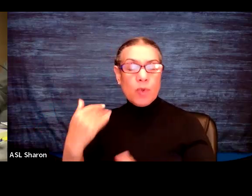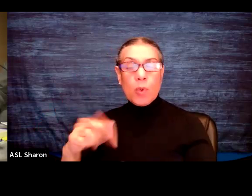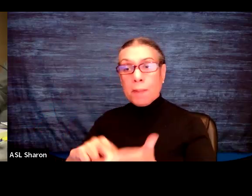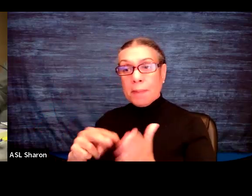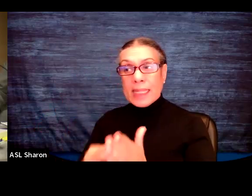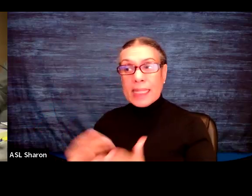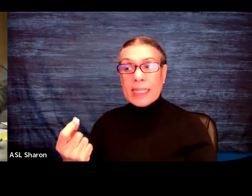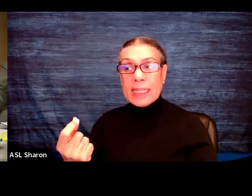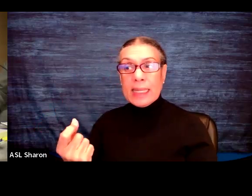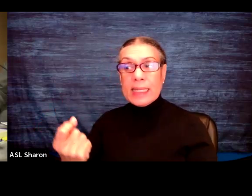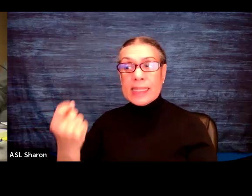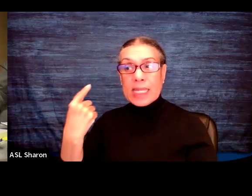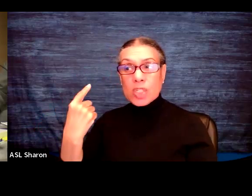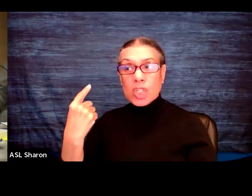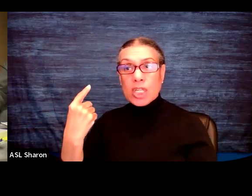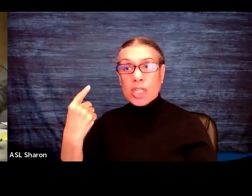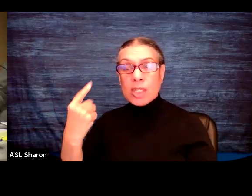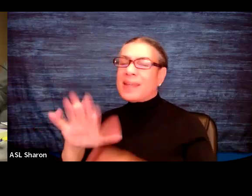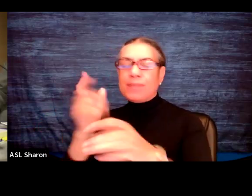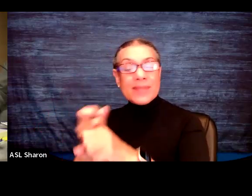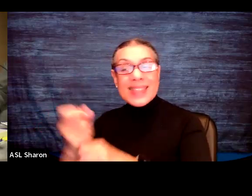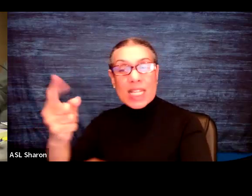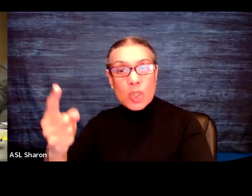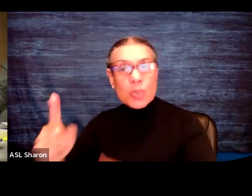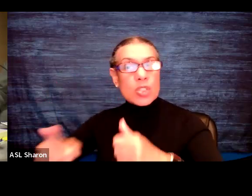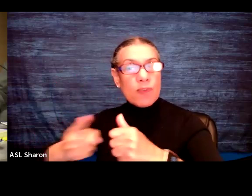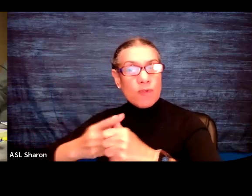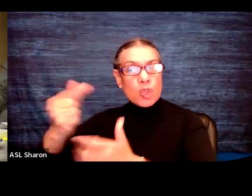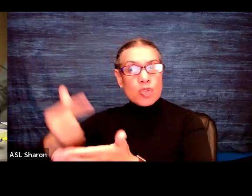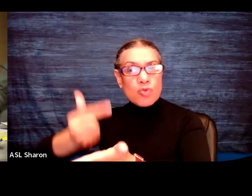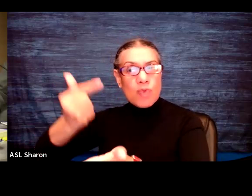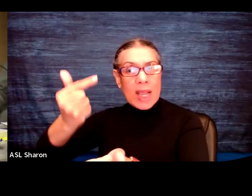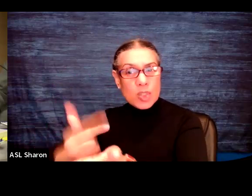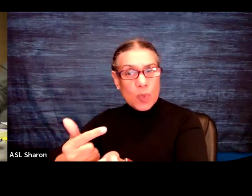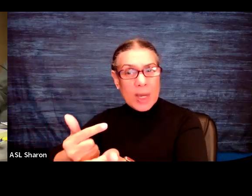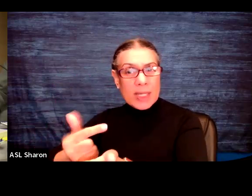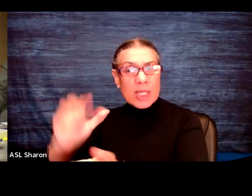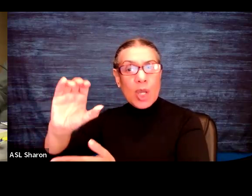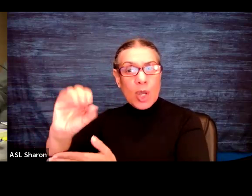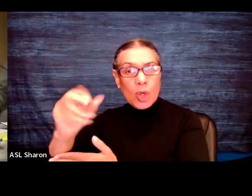is the first graduating cohort under the